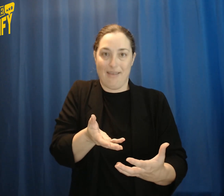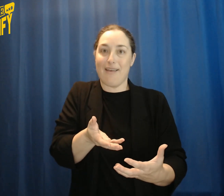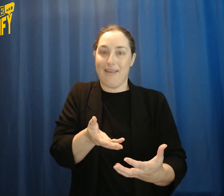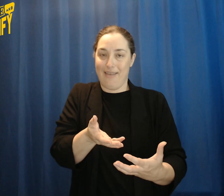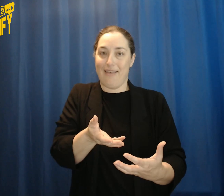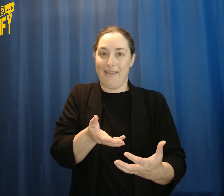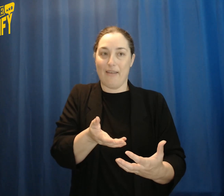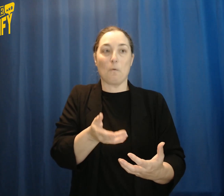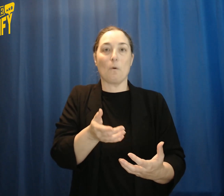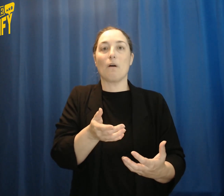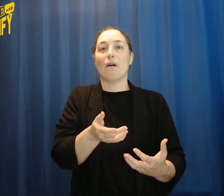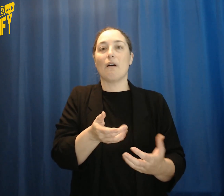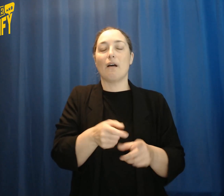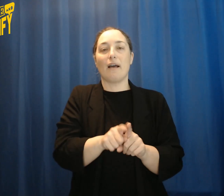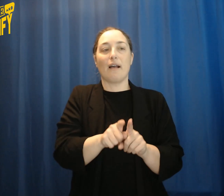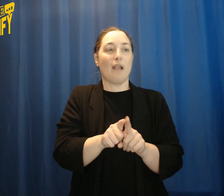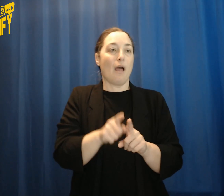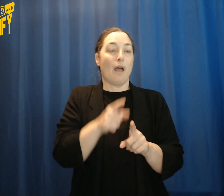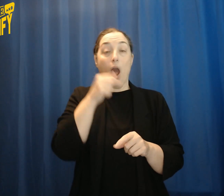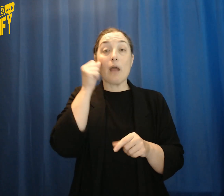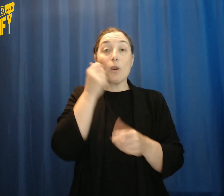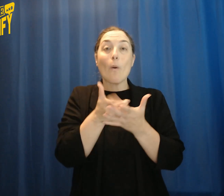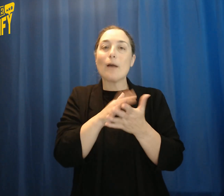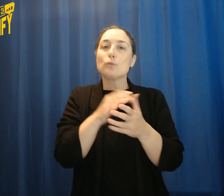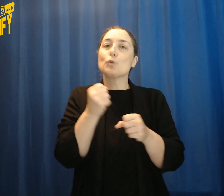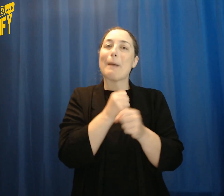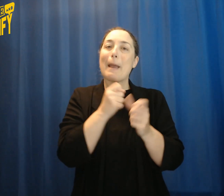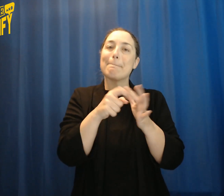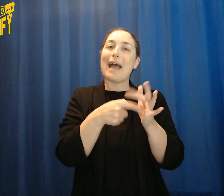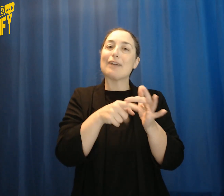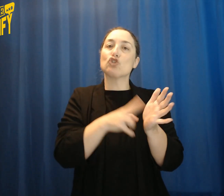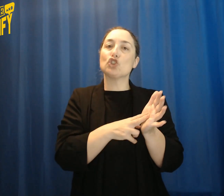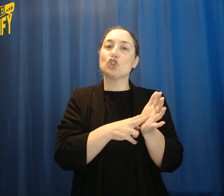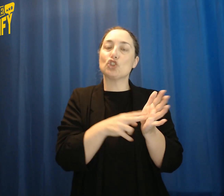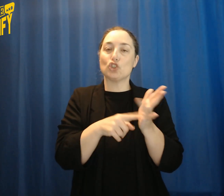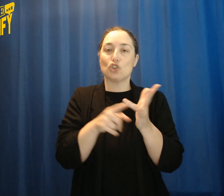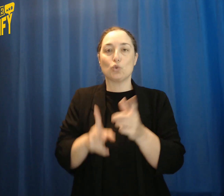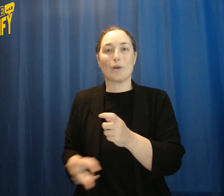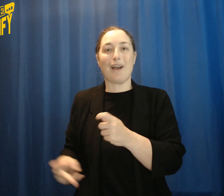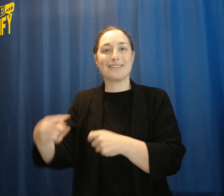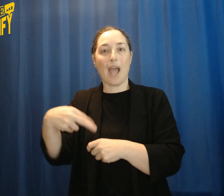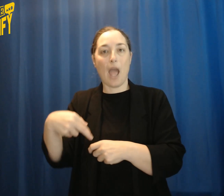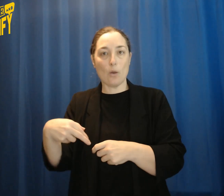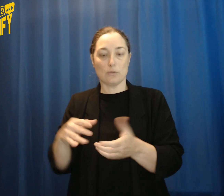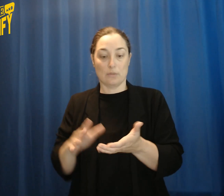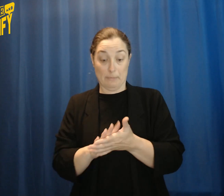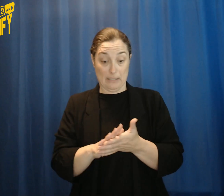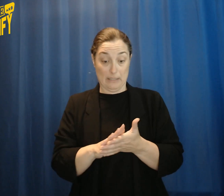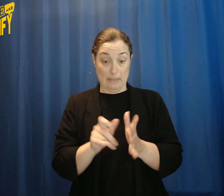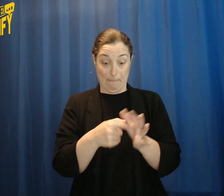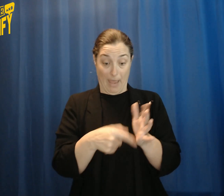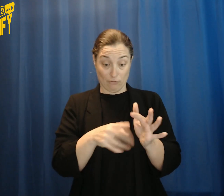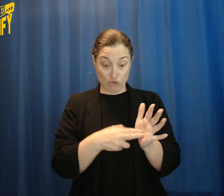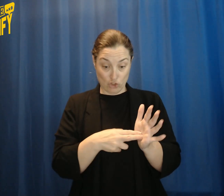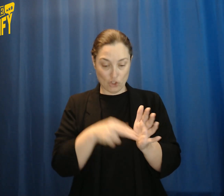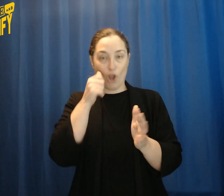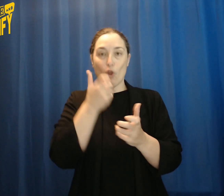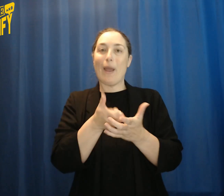out. And I could make patterns, and so I could make multiples of things. And I was off to the